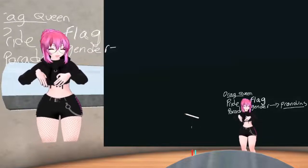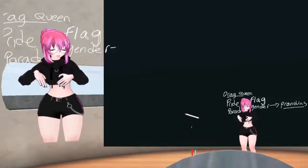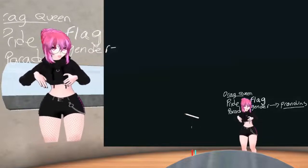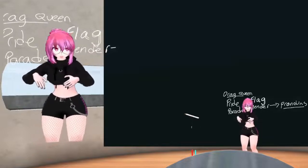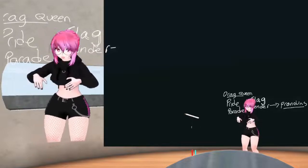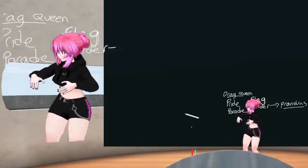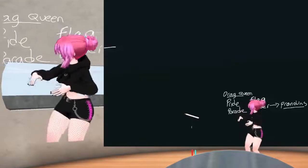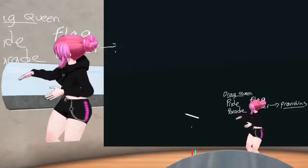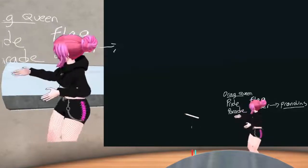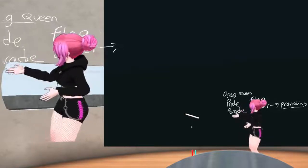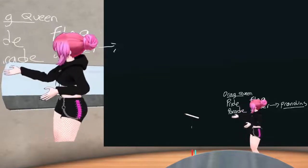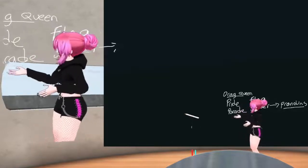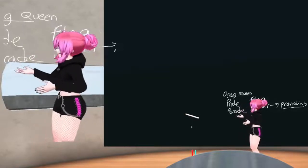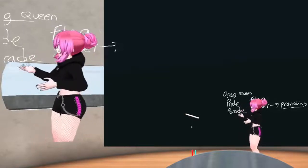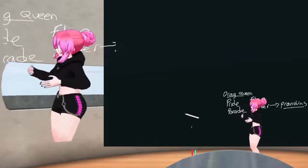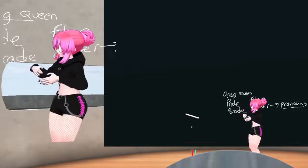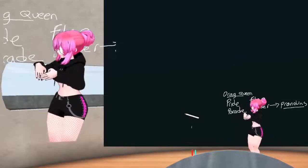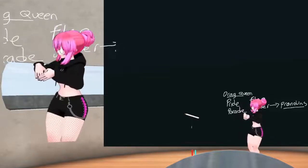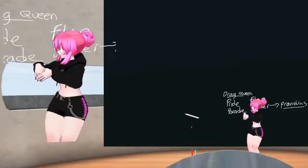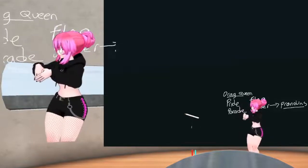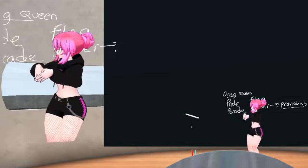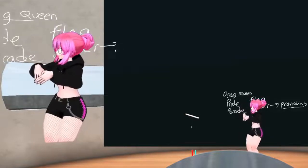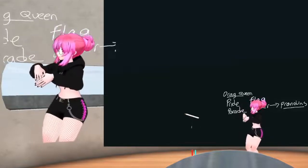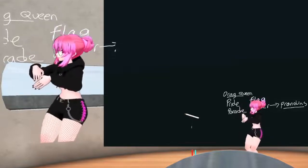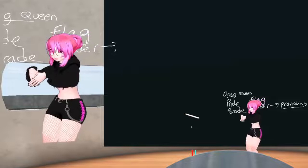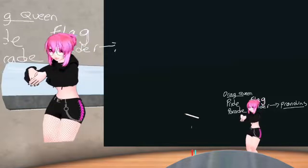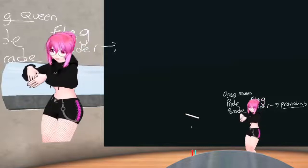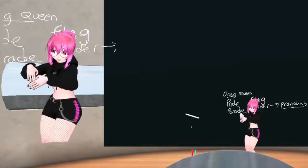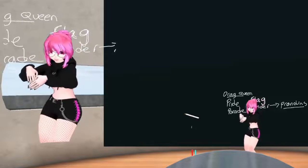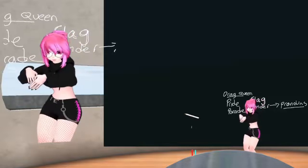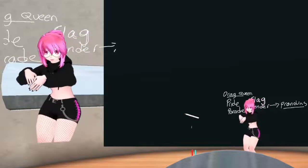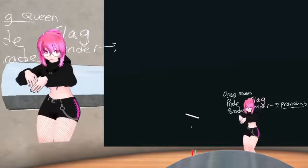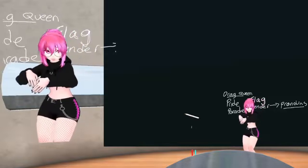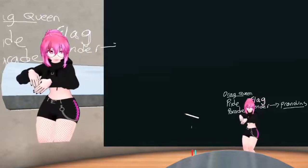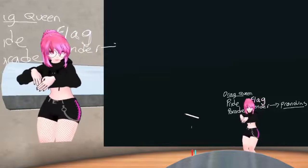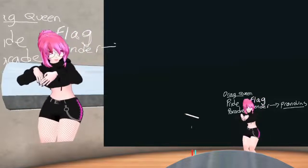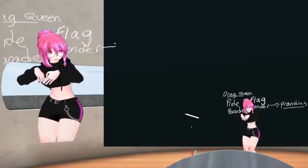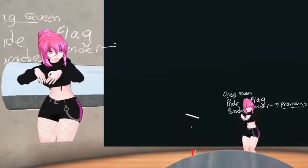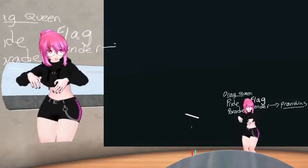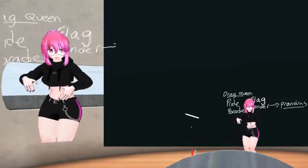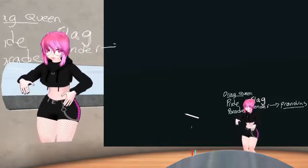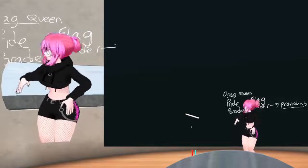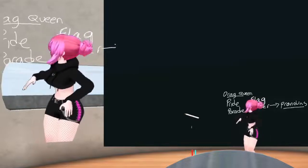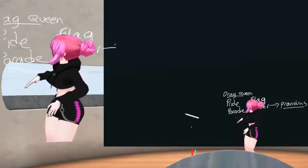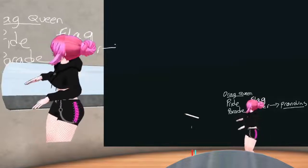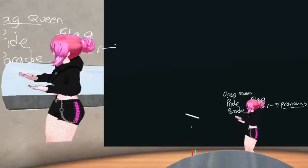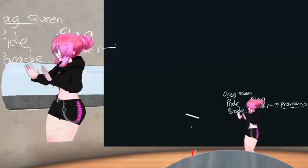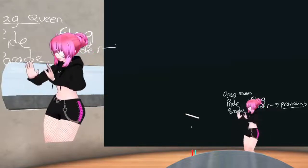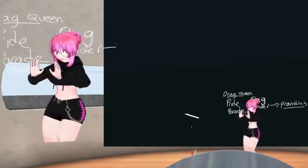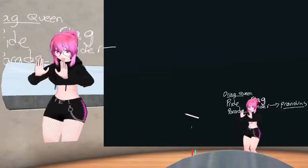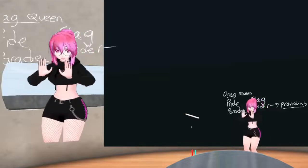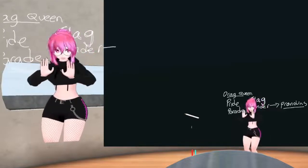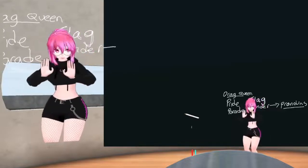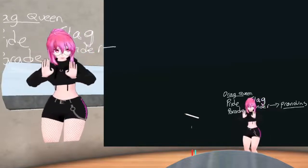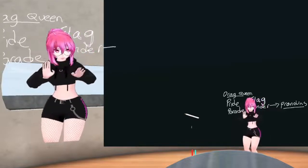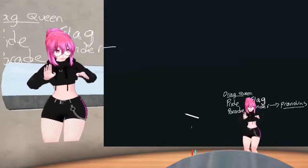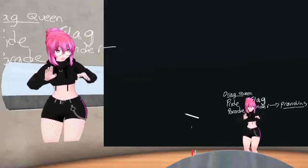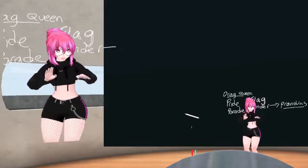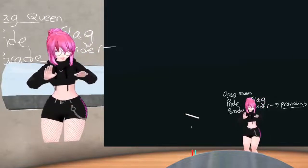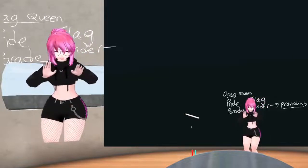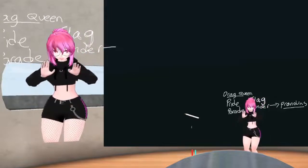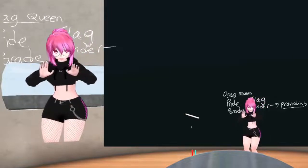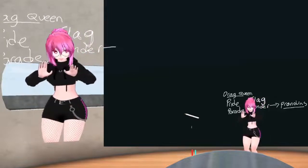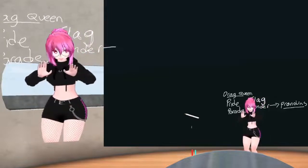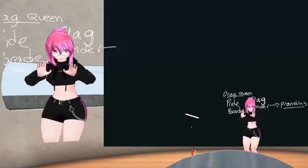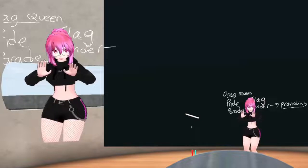shooing, but parade, it's like people marching, right? All the people marching, yeah. So I think if you don't